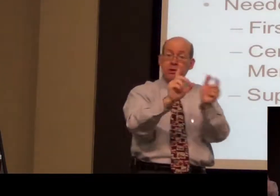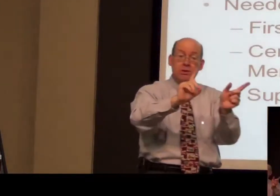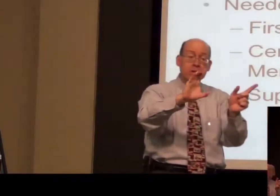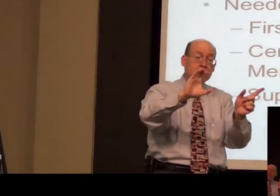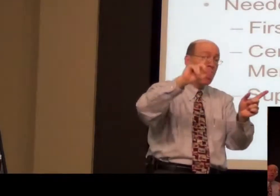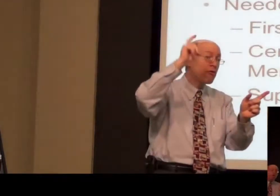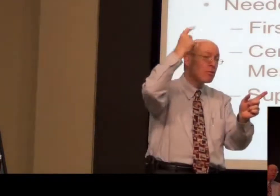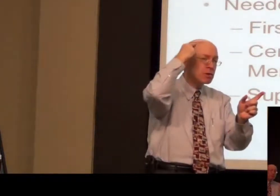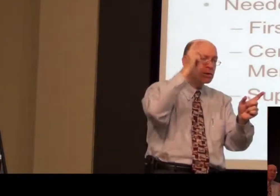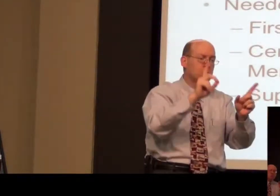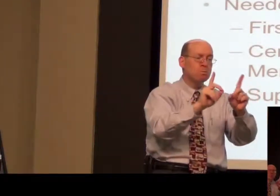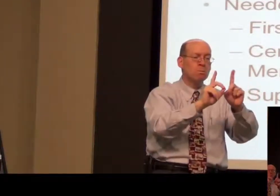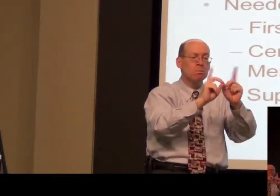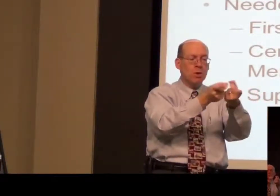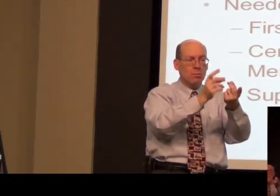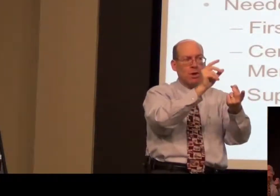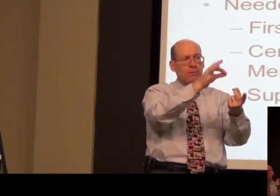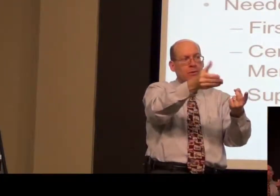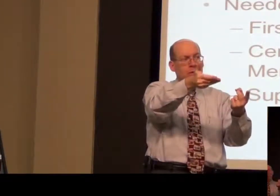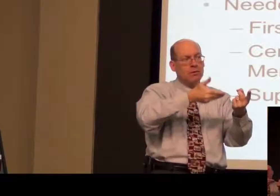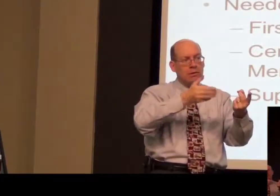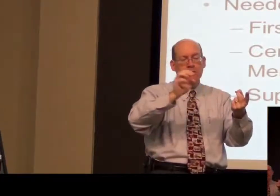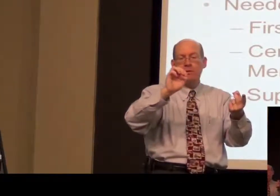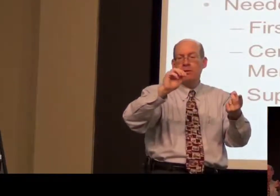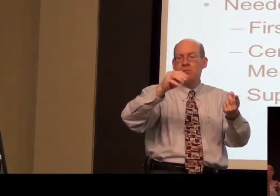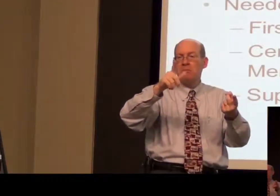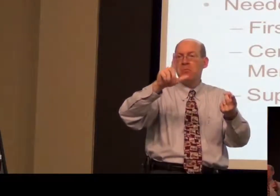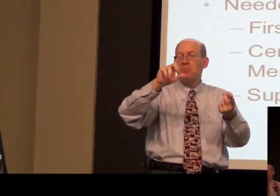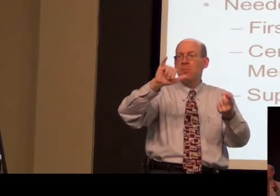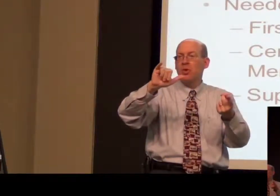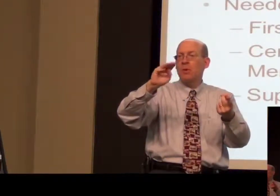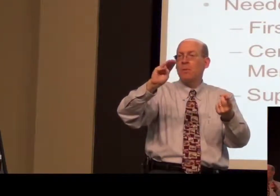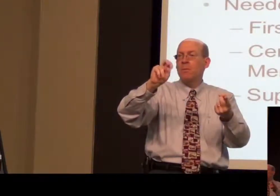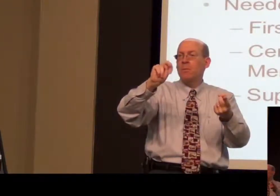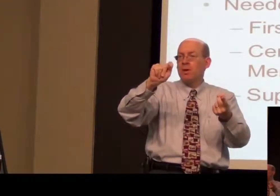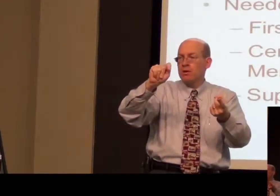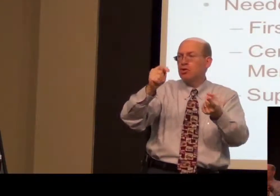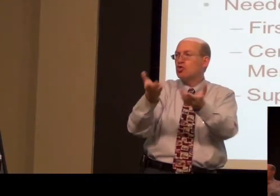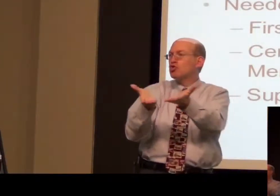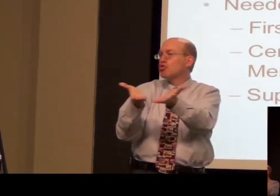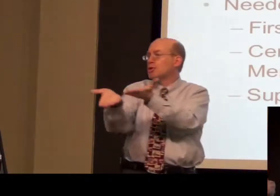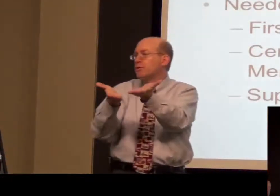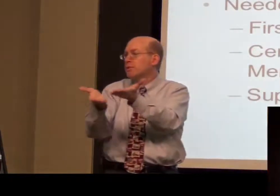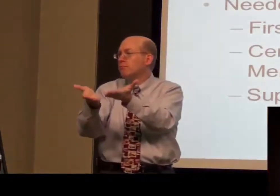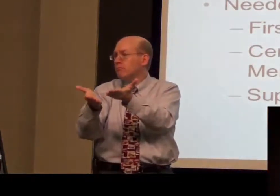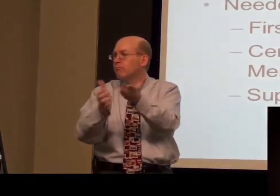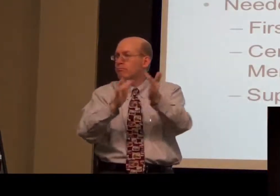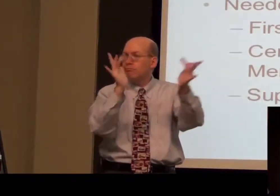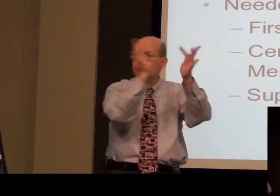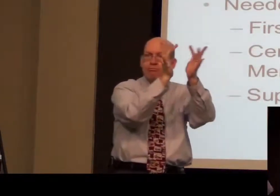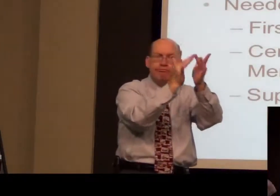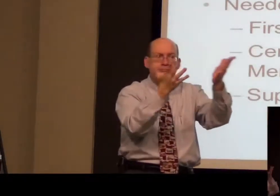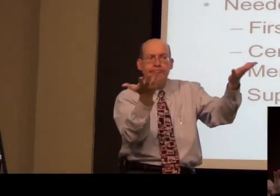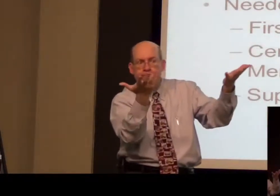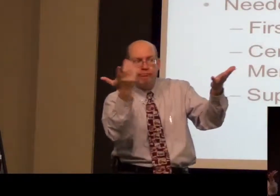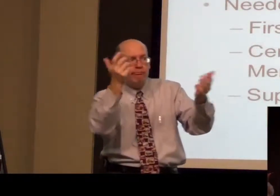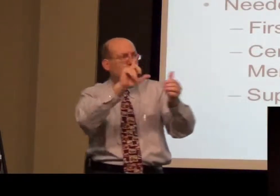as that. And then contact the DC source of employment services